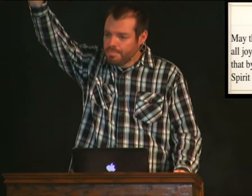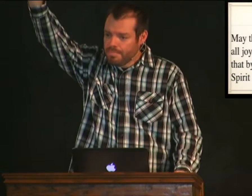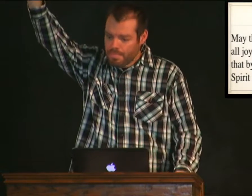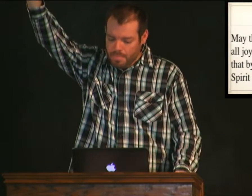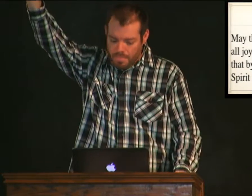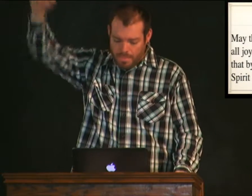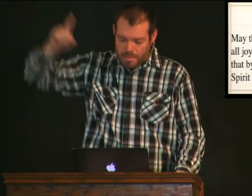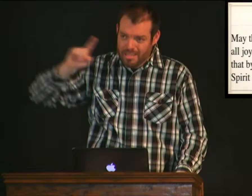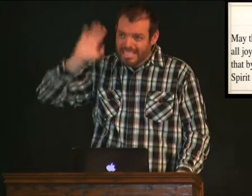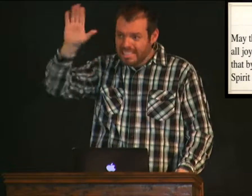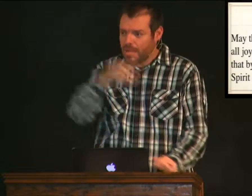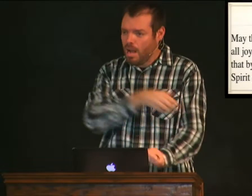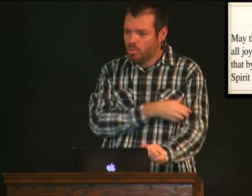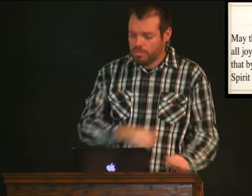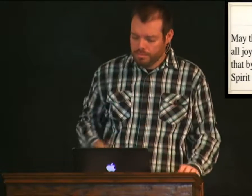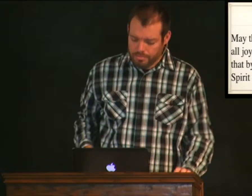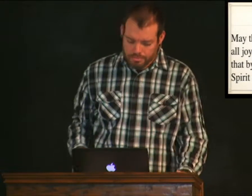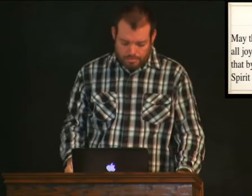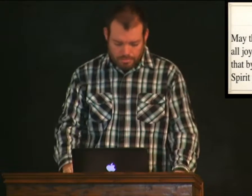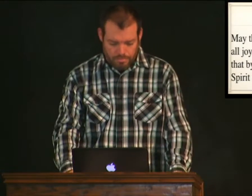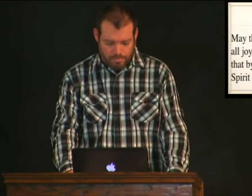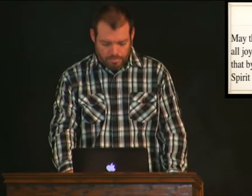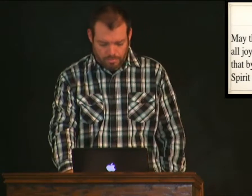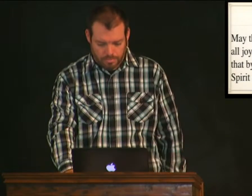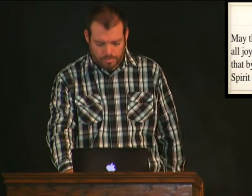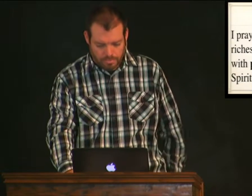him. His power.